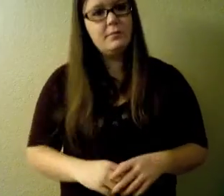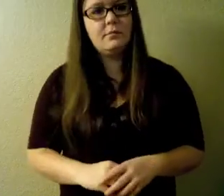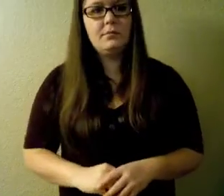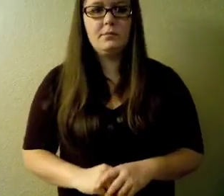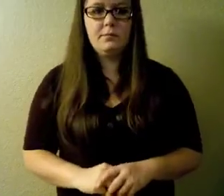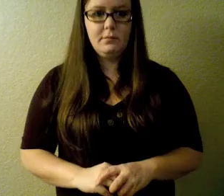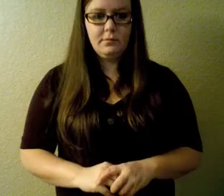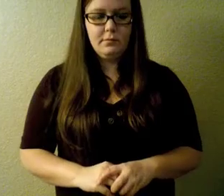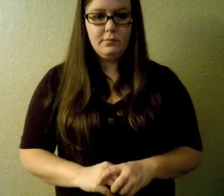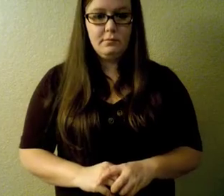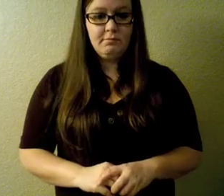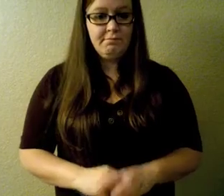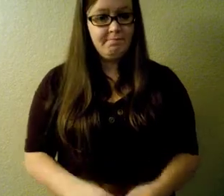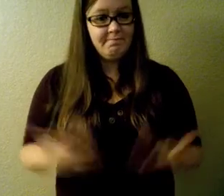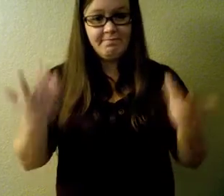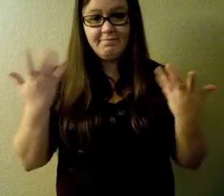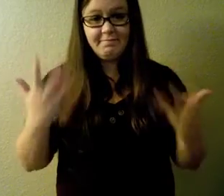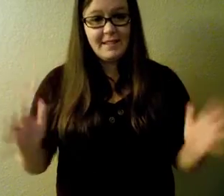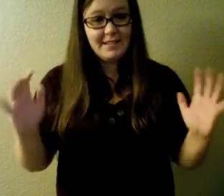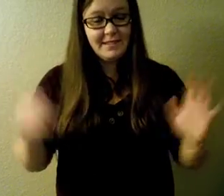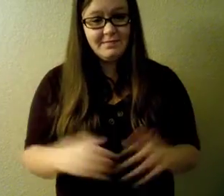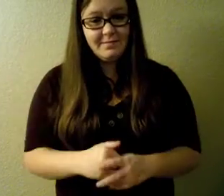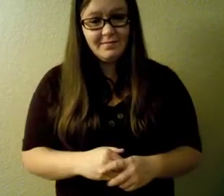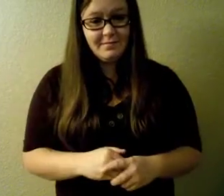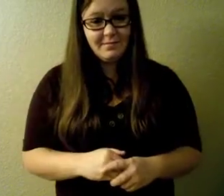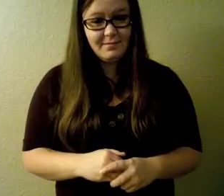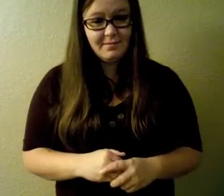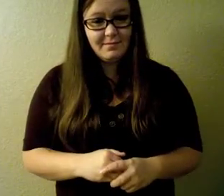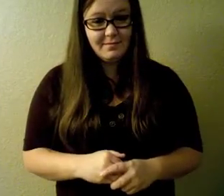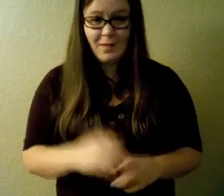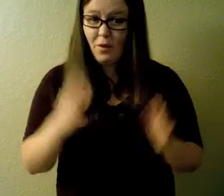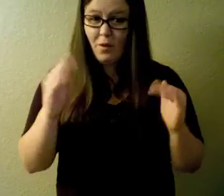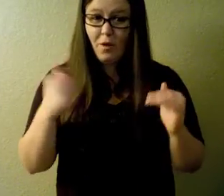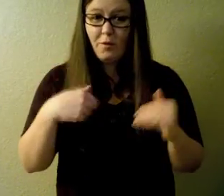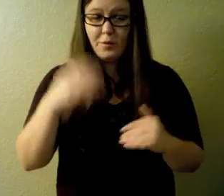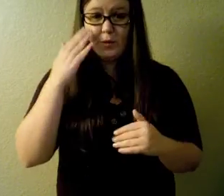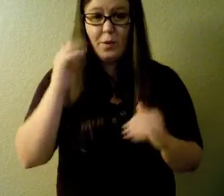Well, that'll do it for today for finding percent of a number. I wish you the best.